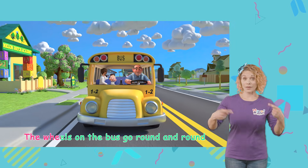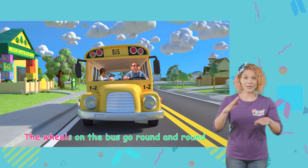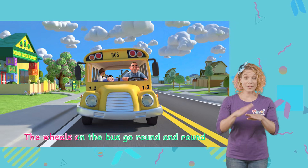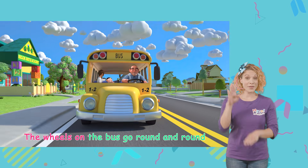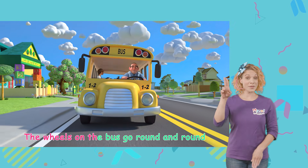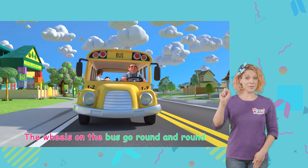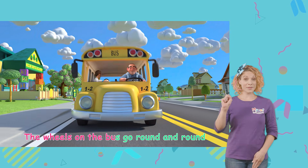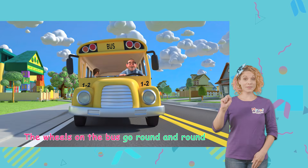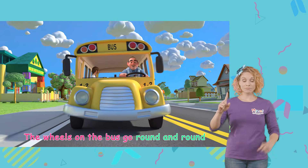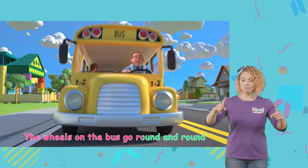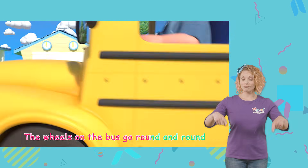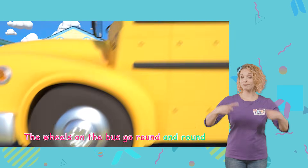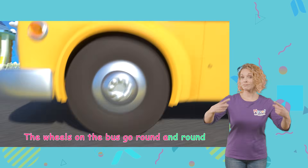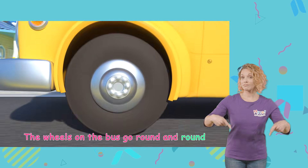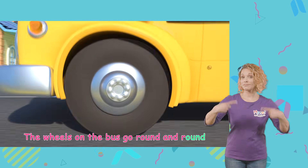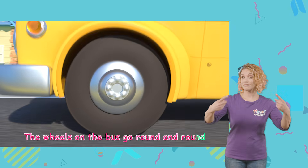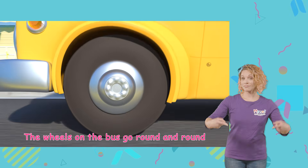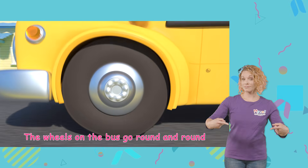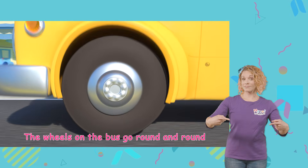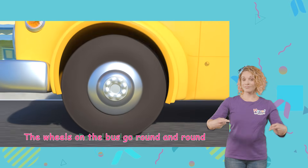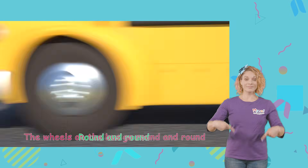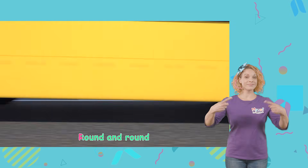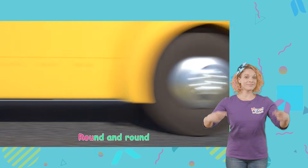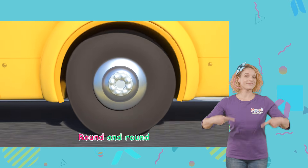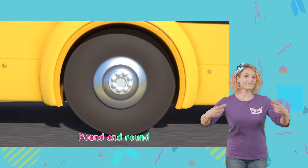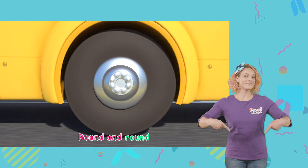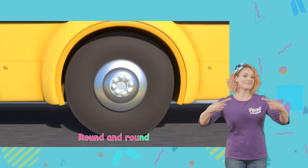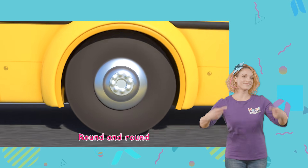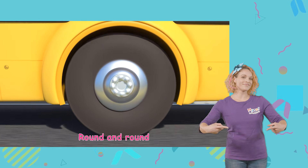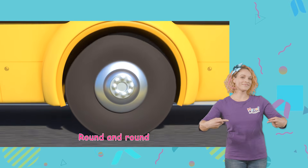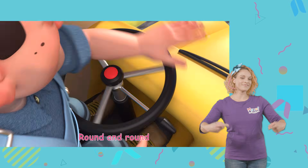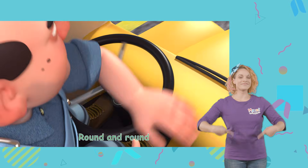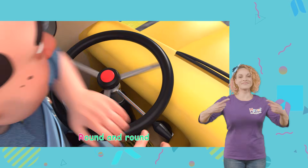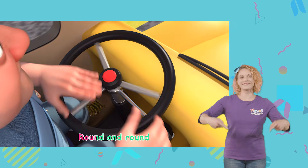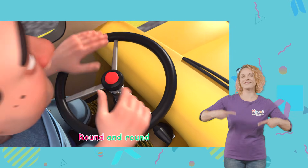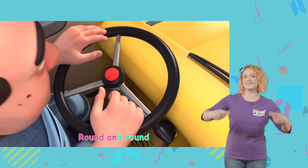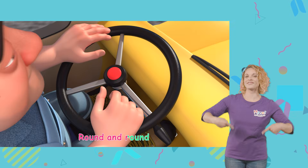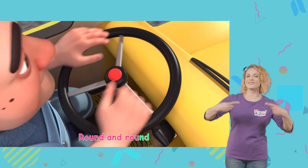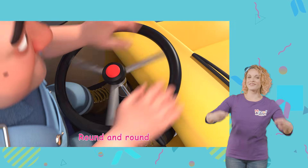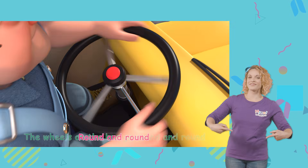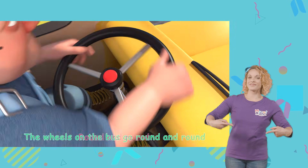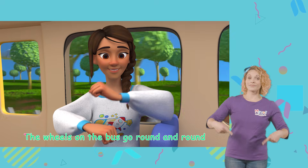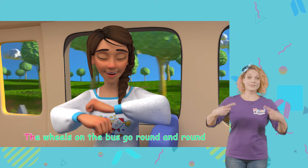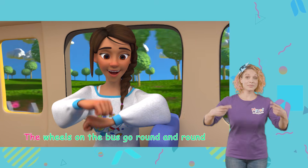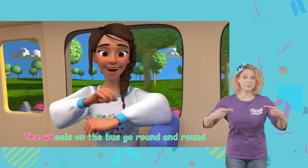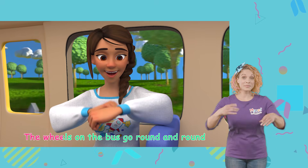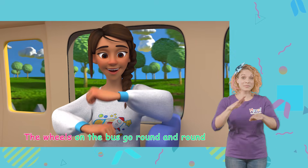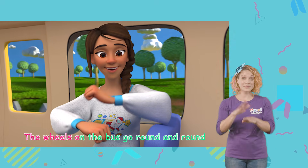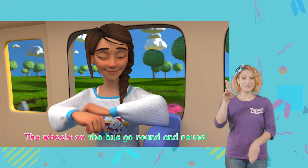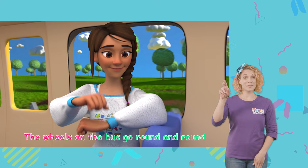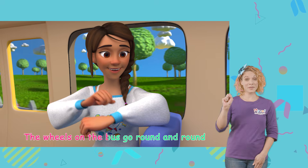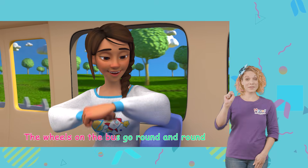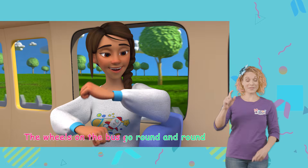The wheels on the bus go round and round, round and round, round and round. The